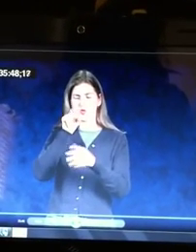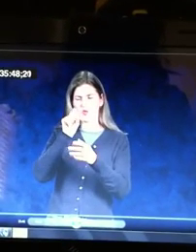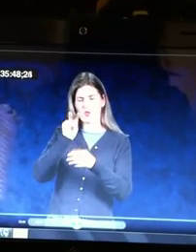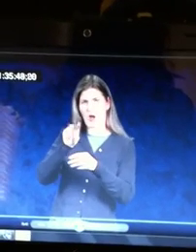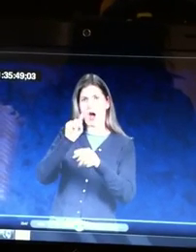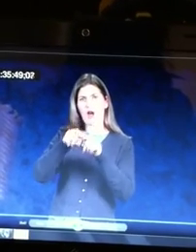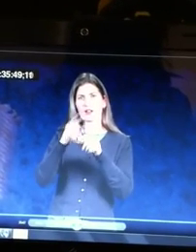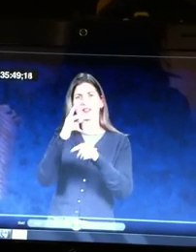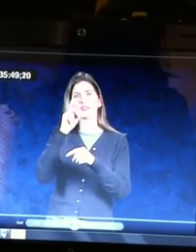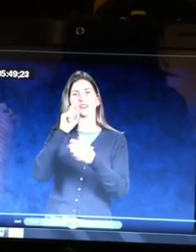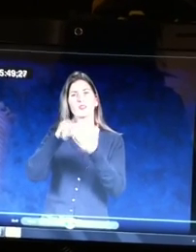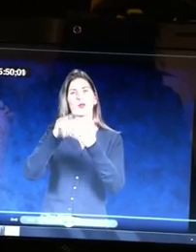little flame,